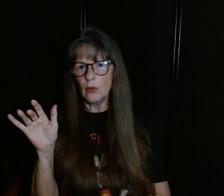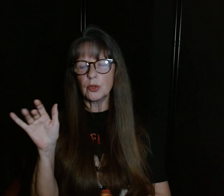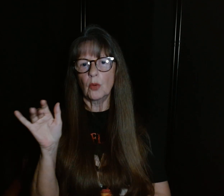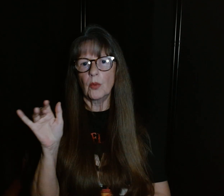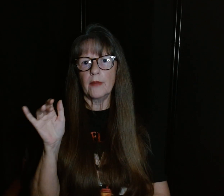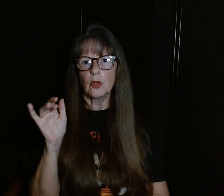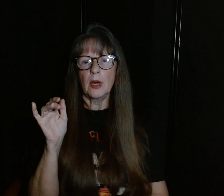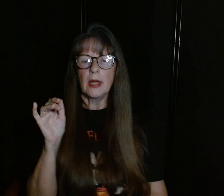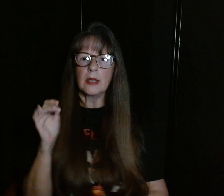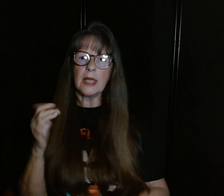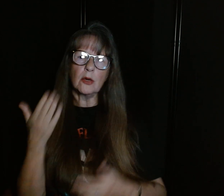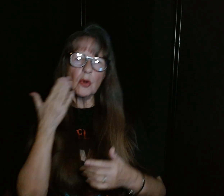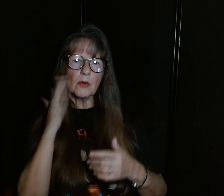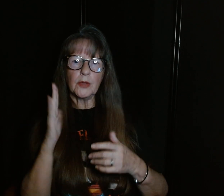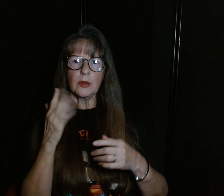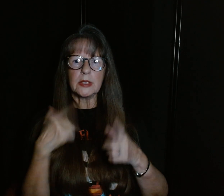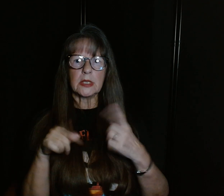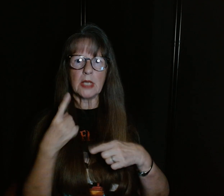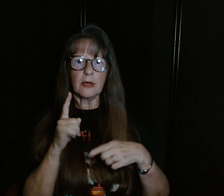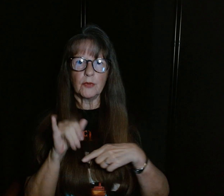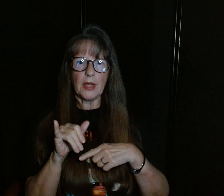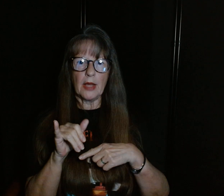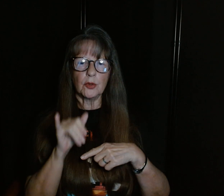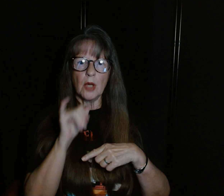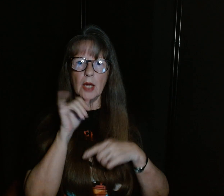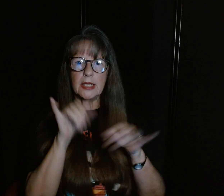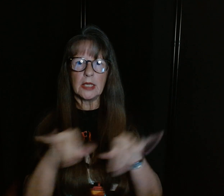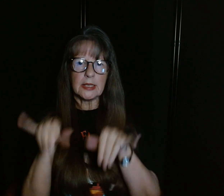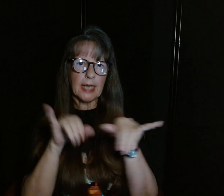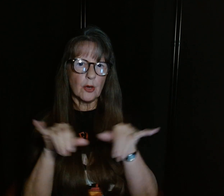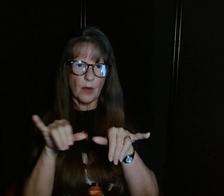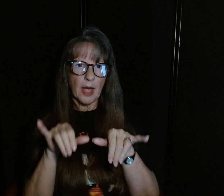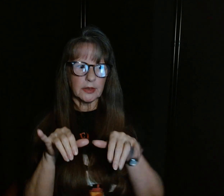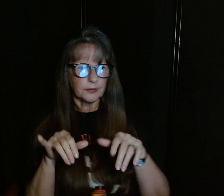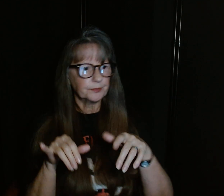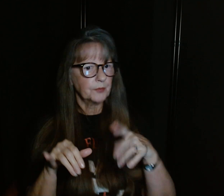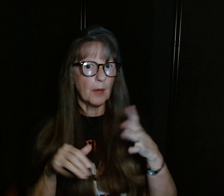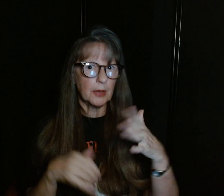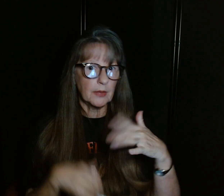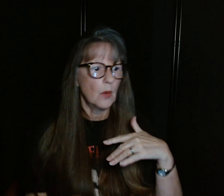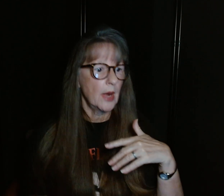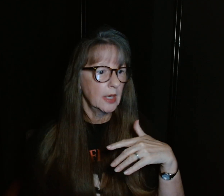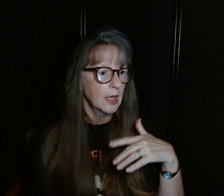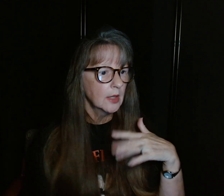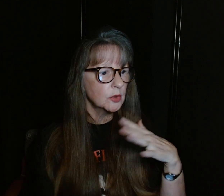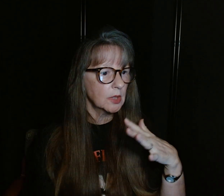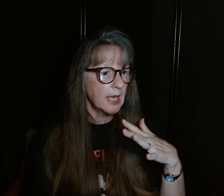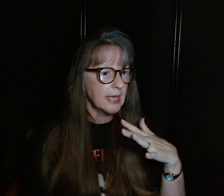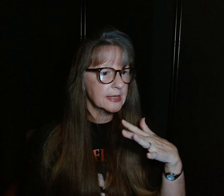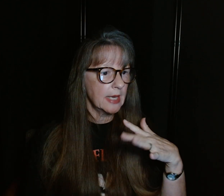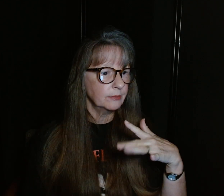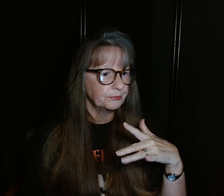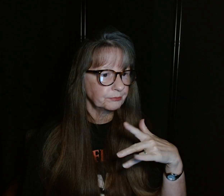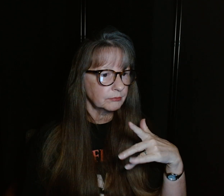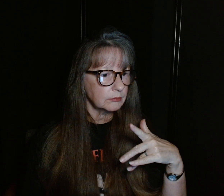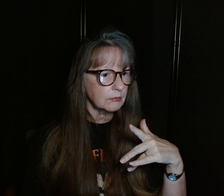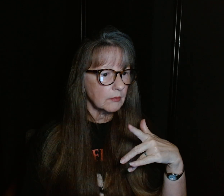or whatever. Because I don't know if there is a sign for that. They're not. It's not standardized. I'll put it that way. You can ask them.